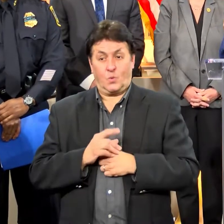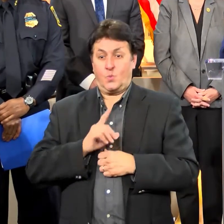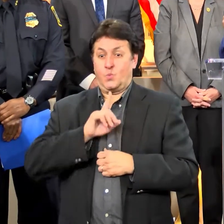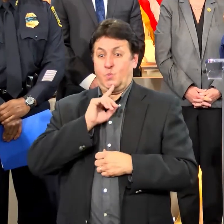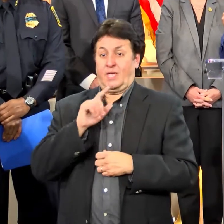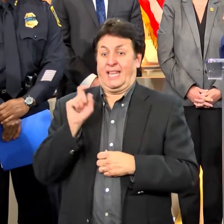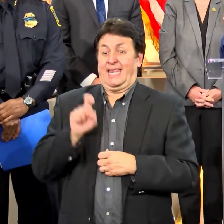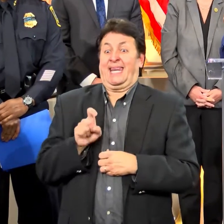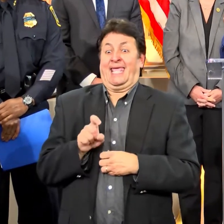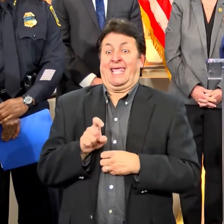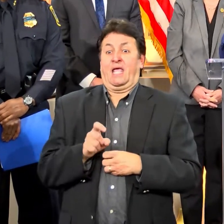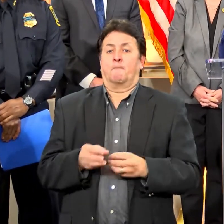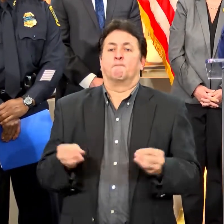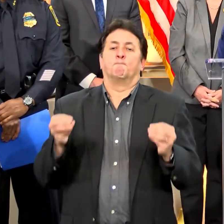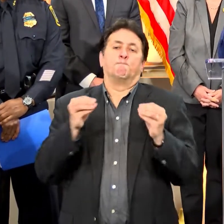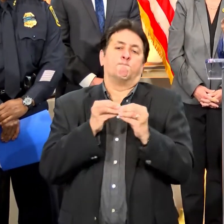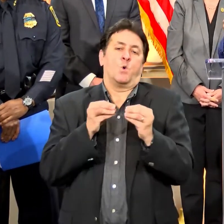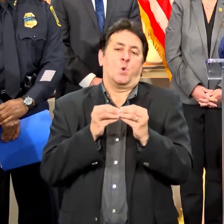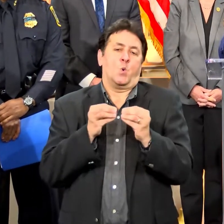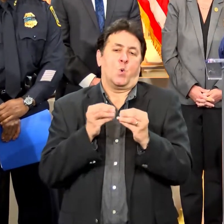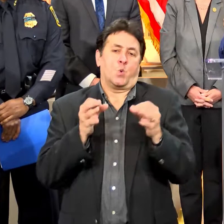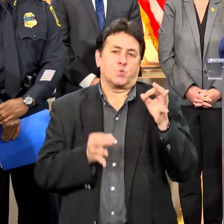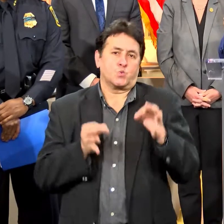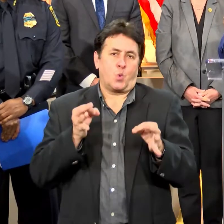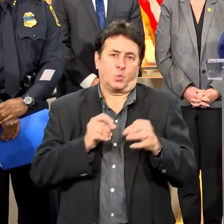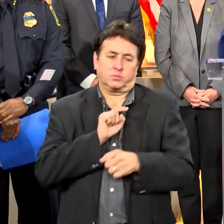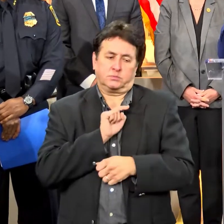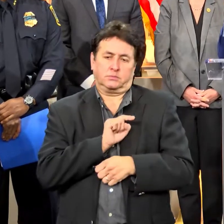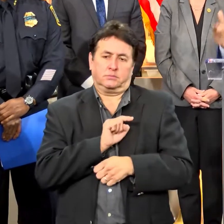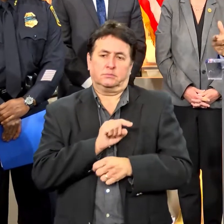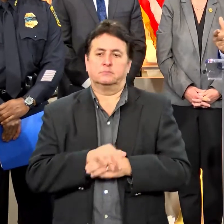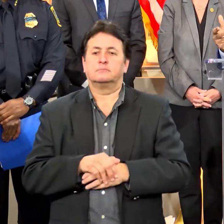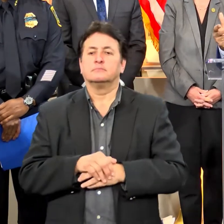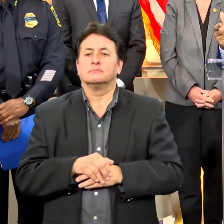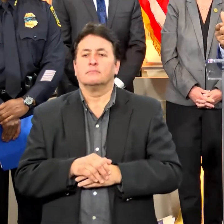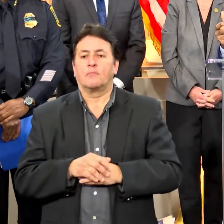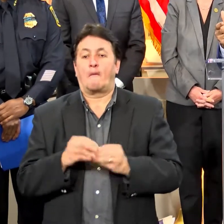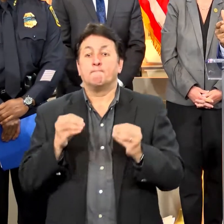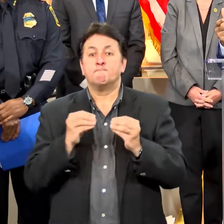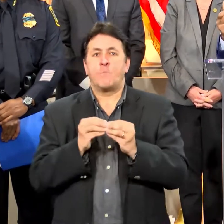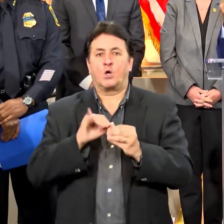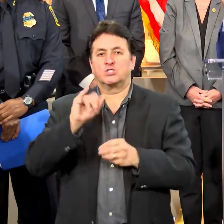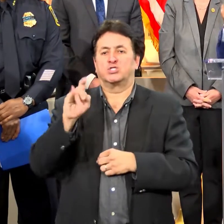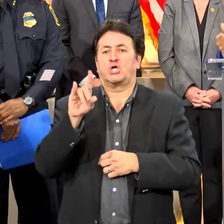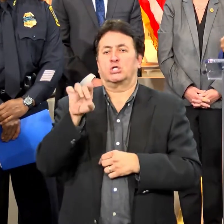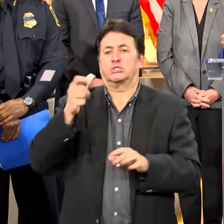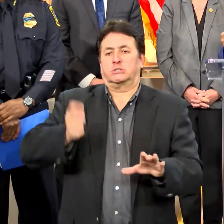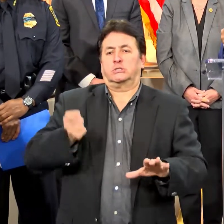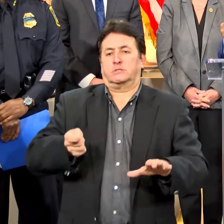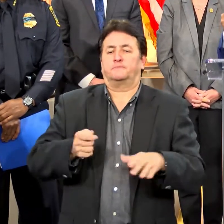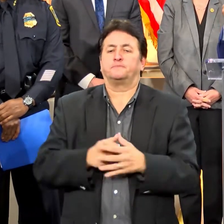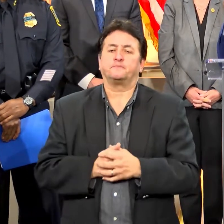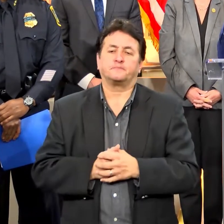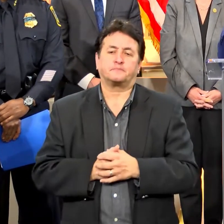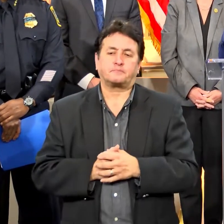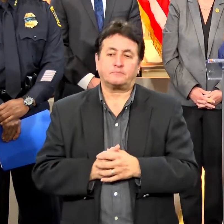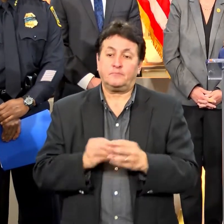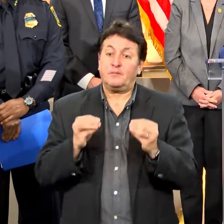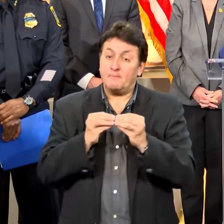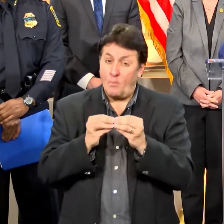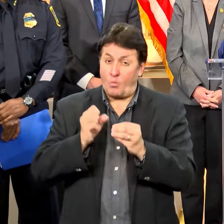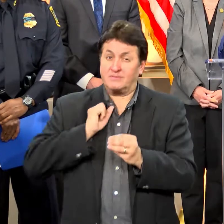More courts, more judges, more staffing. More courts,